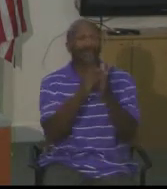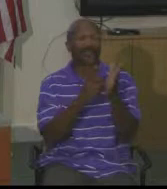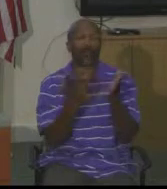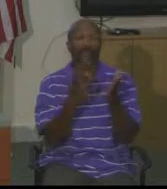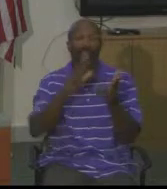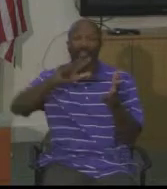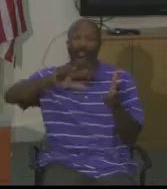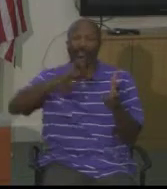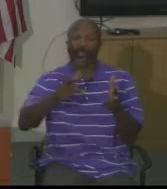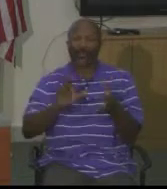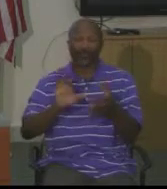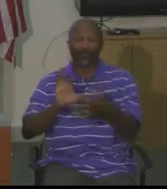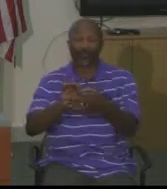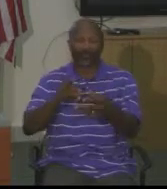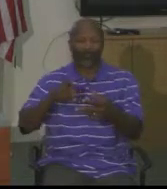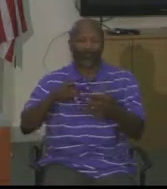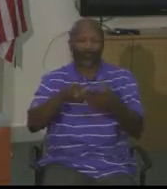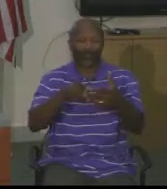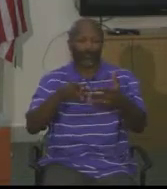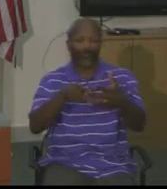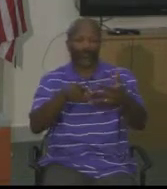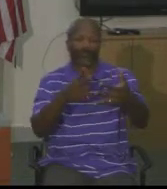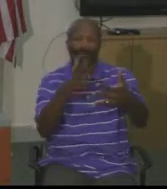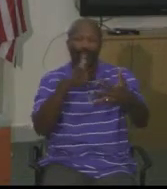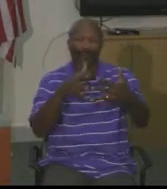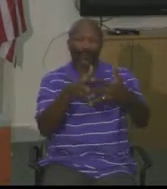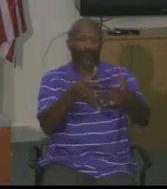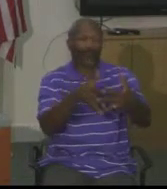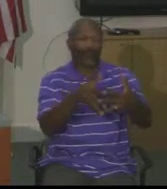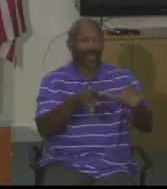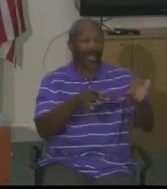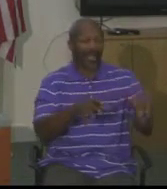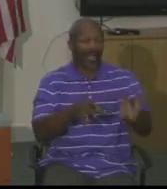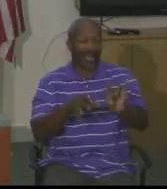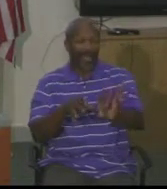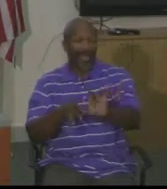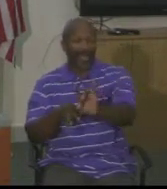third connector and extended it out to be 32 bits.